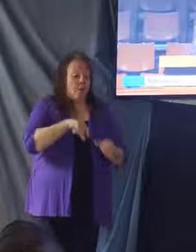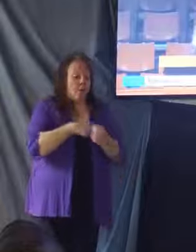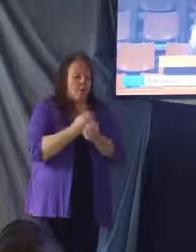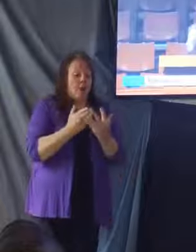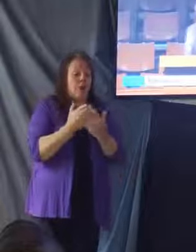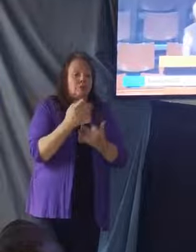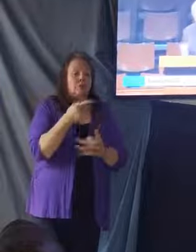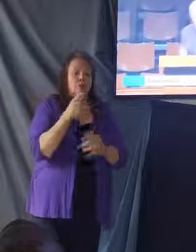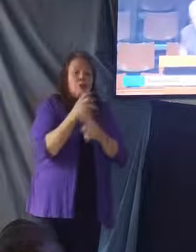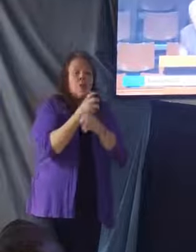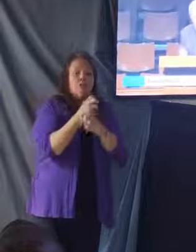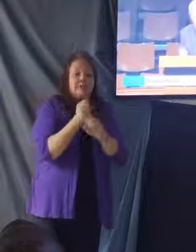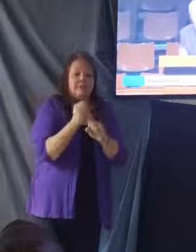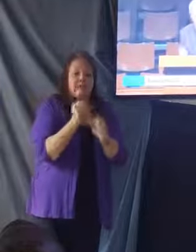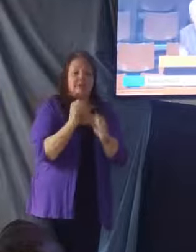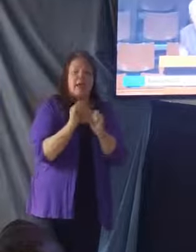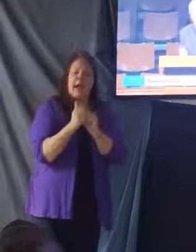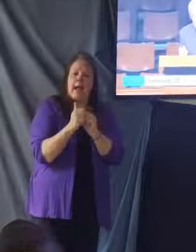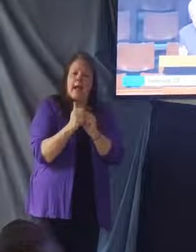saved through faith.